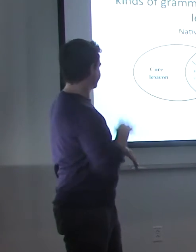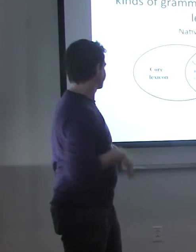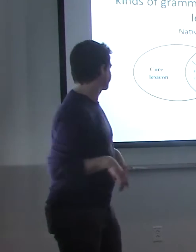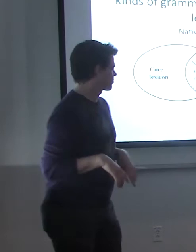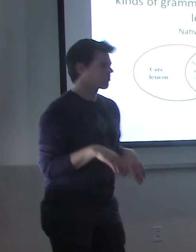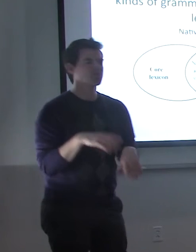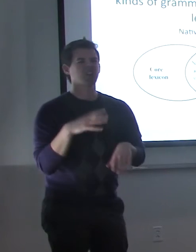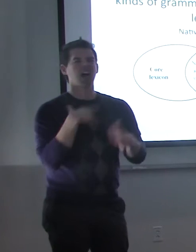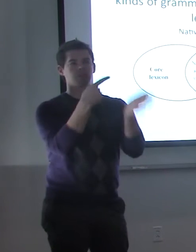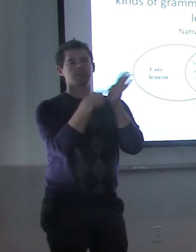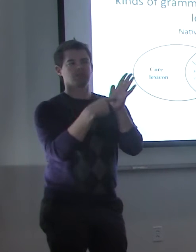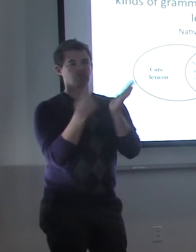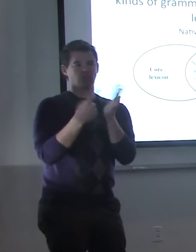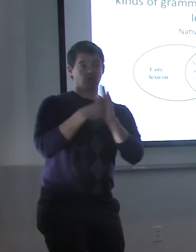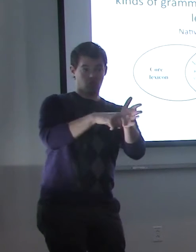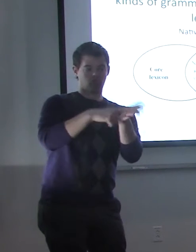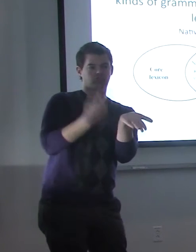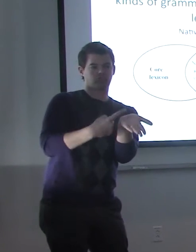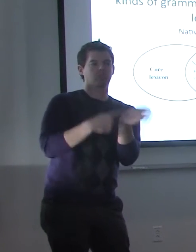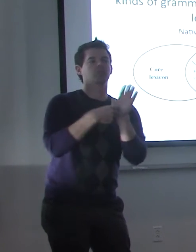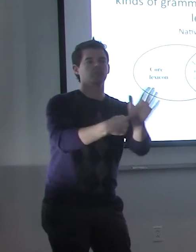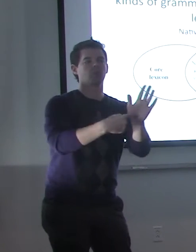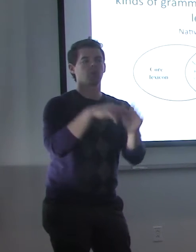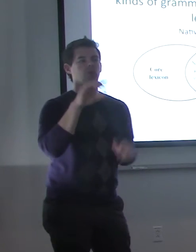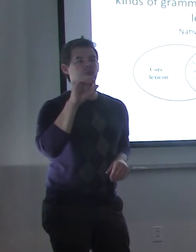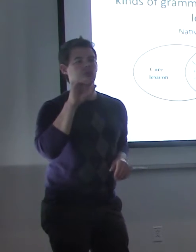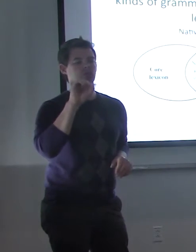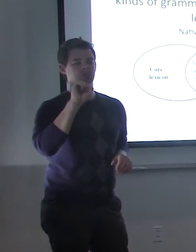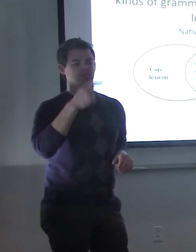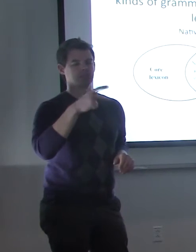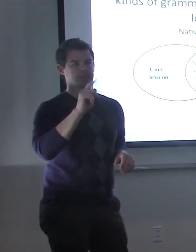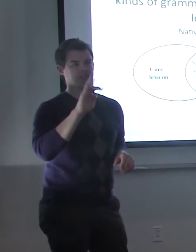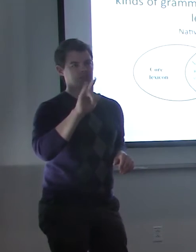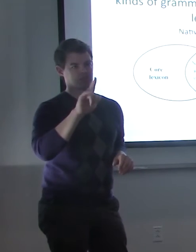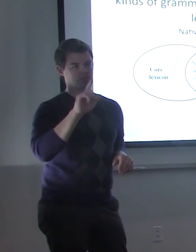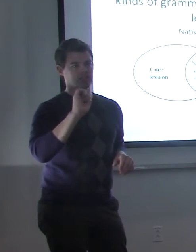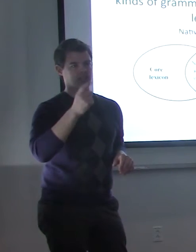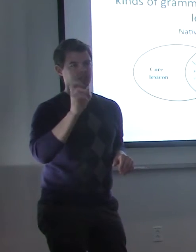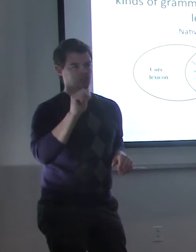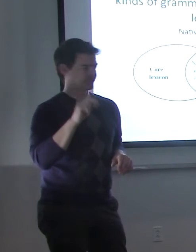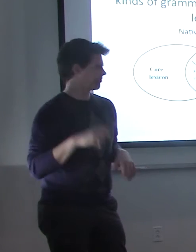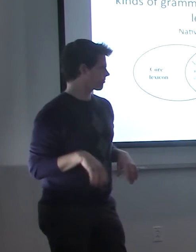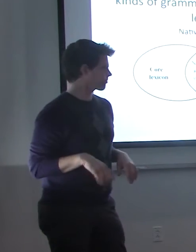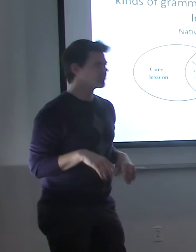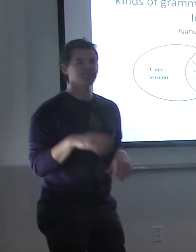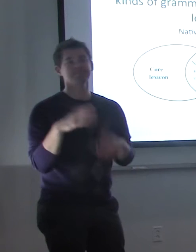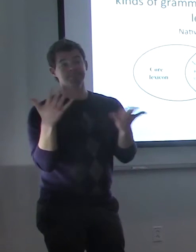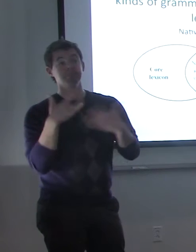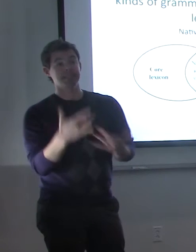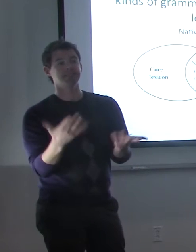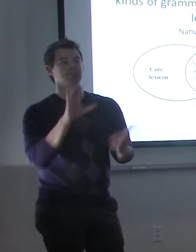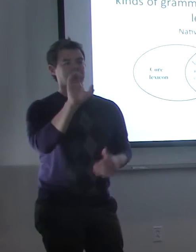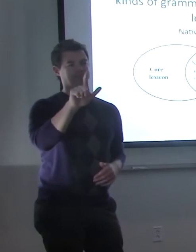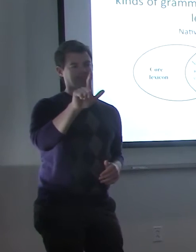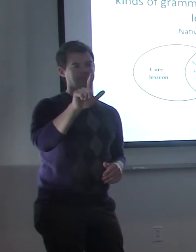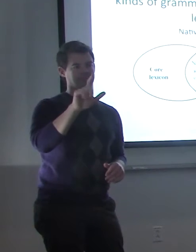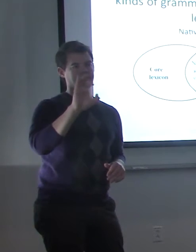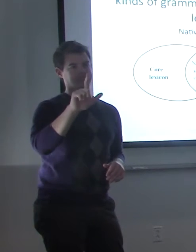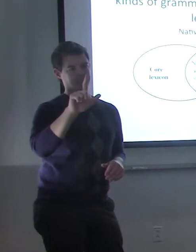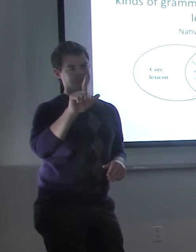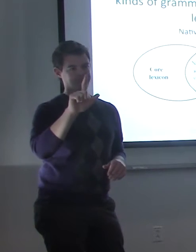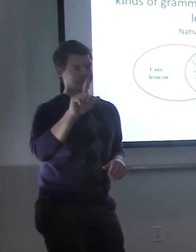spatial lexicon, and these are forms that are called classifier predicates, which have these